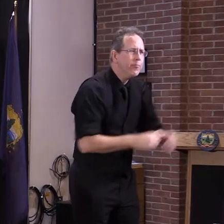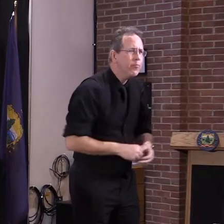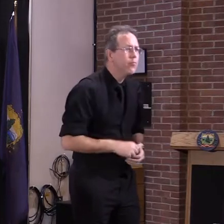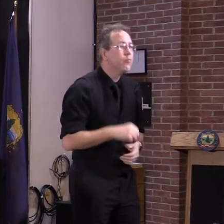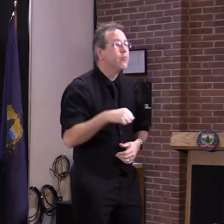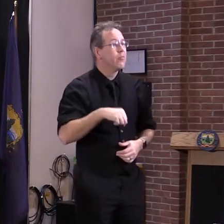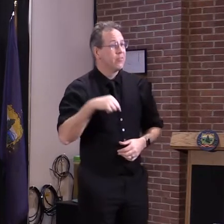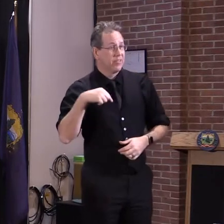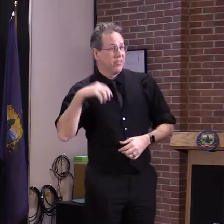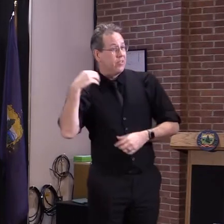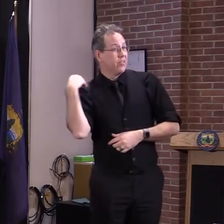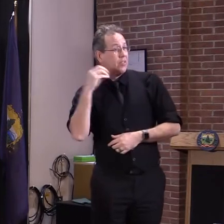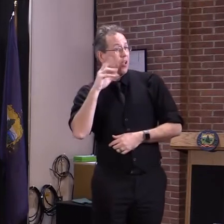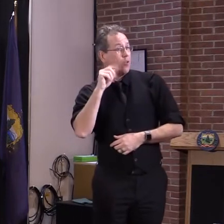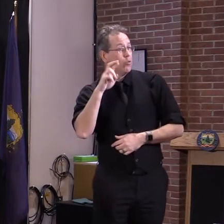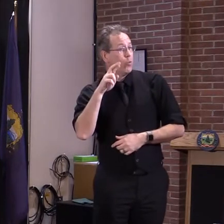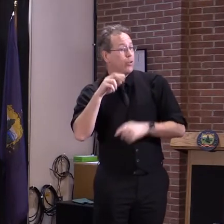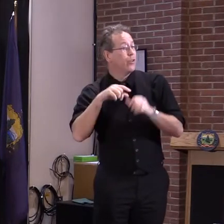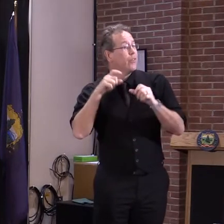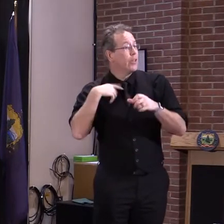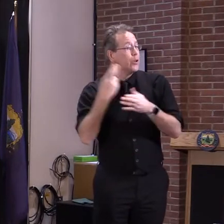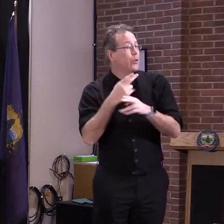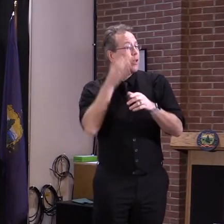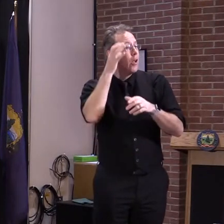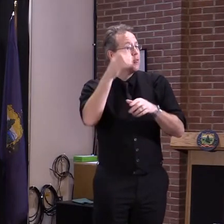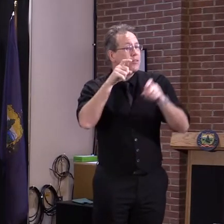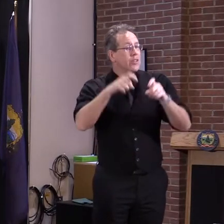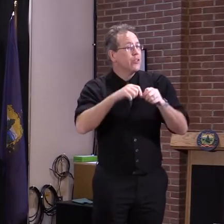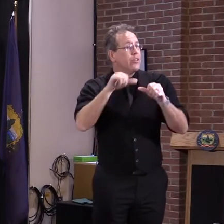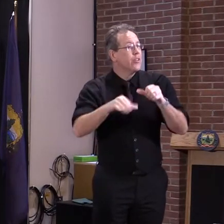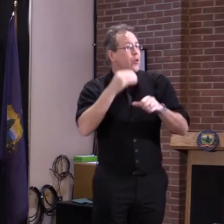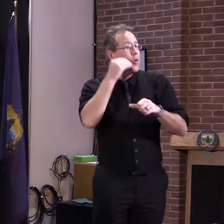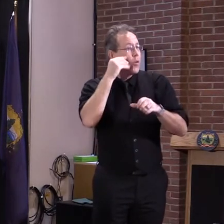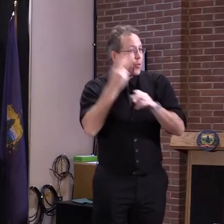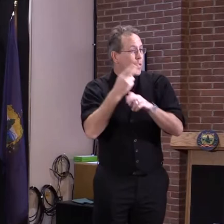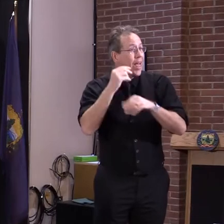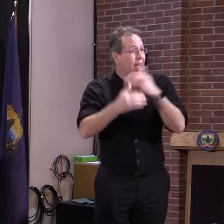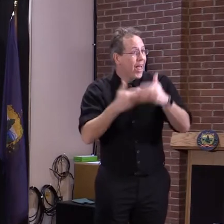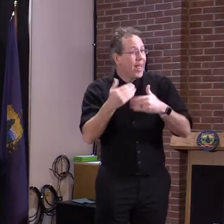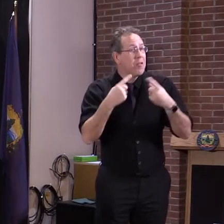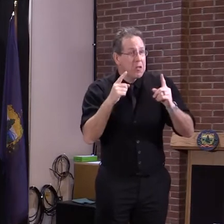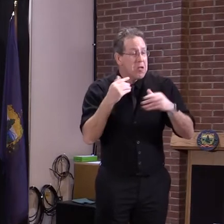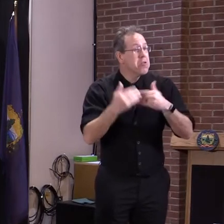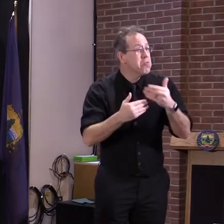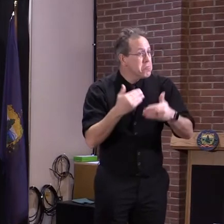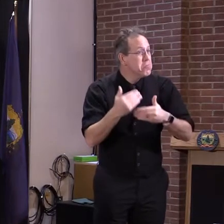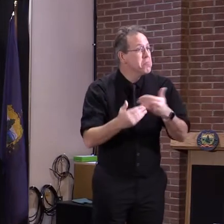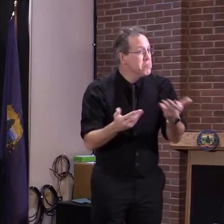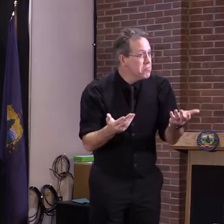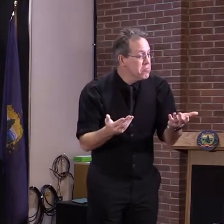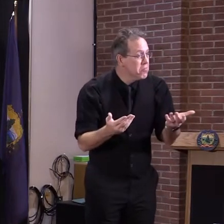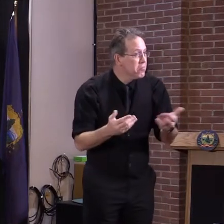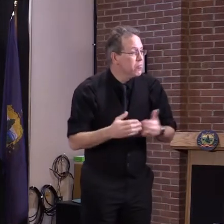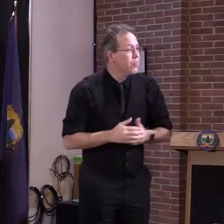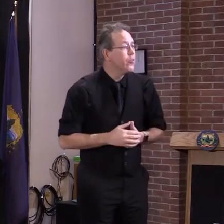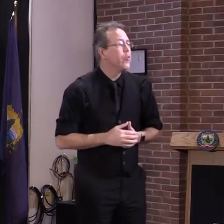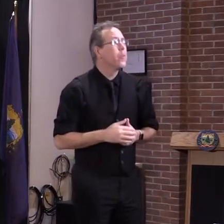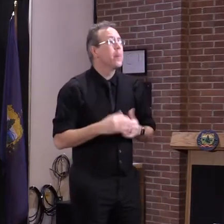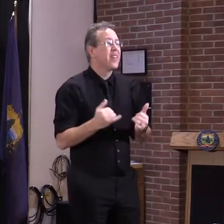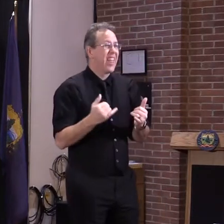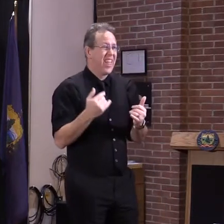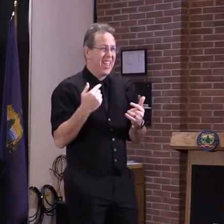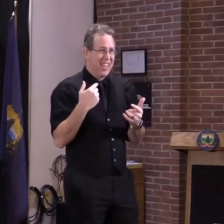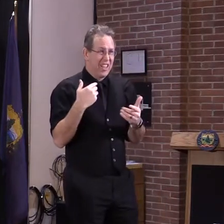of in-person instructional hours by keeping kids in schools. We have learned to manage the virus in our schools because we needed to do so,